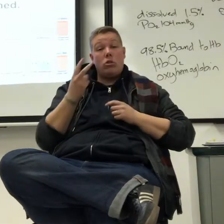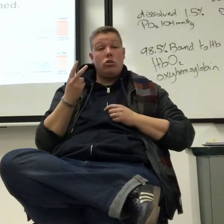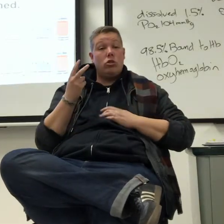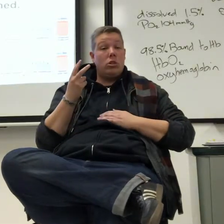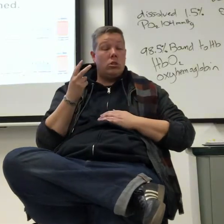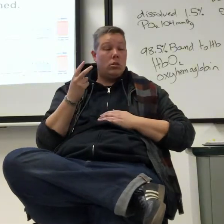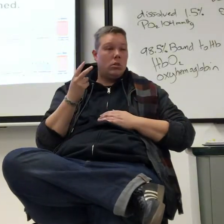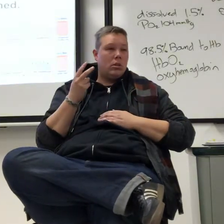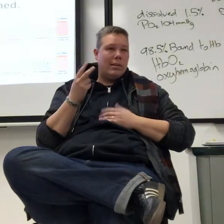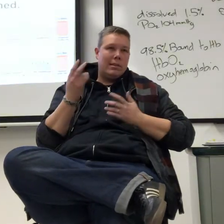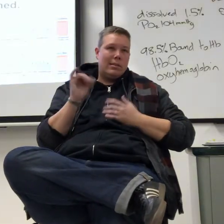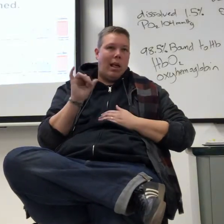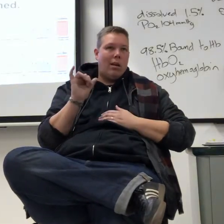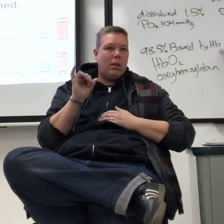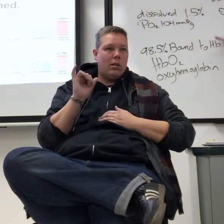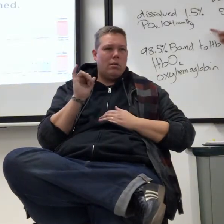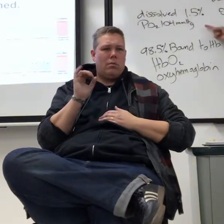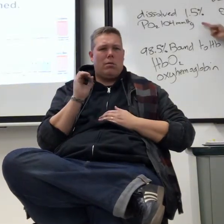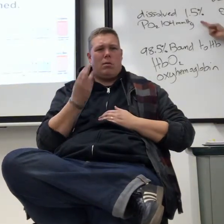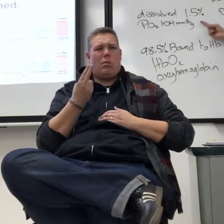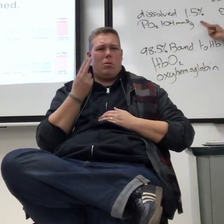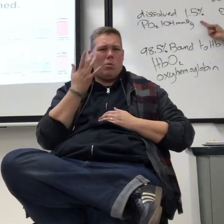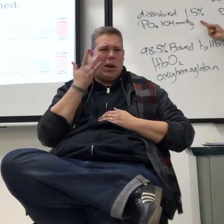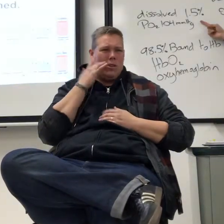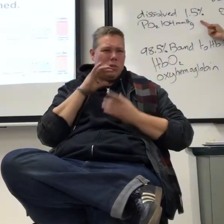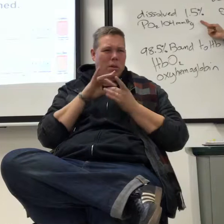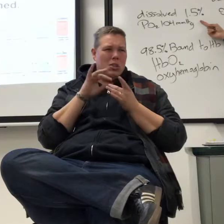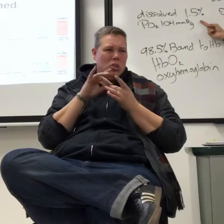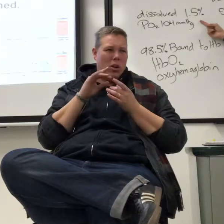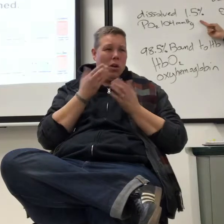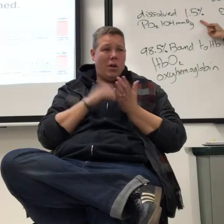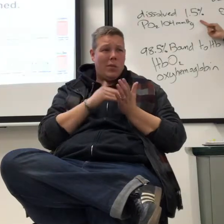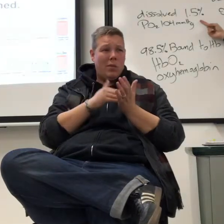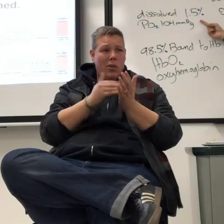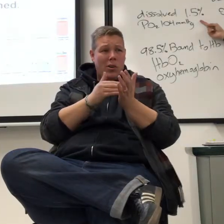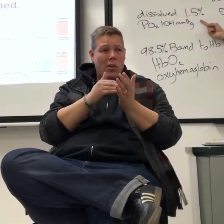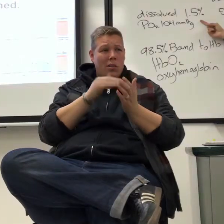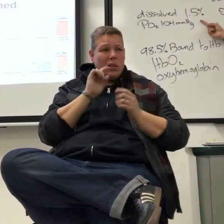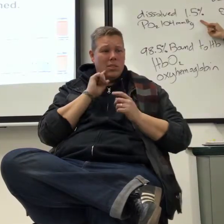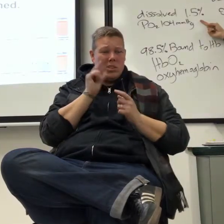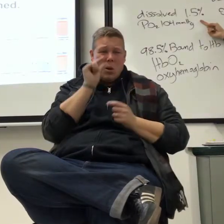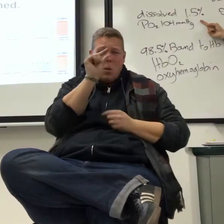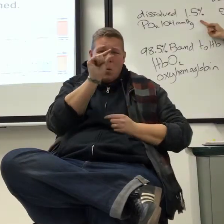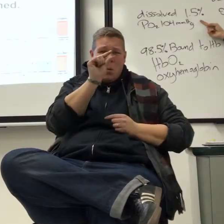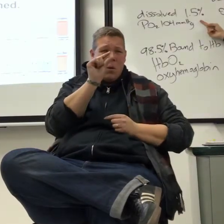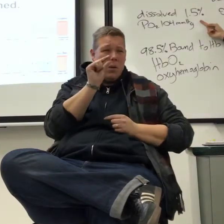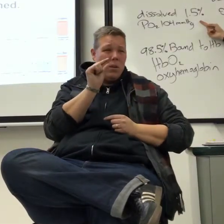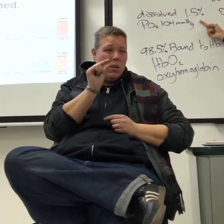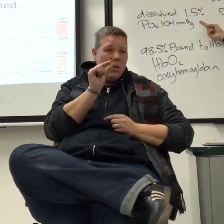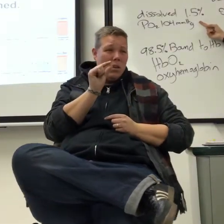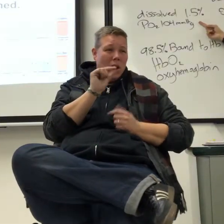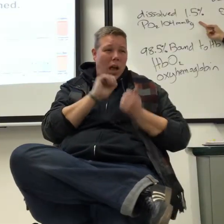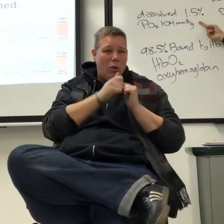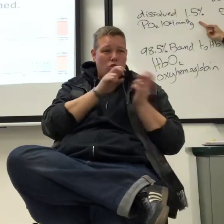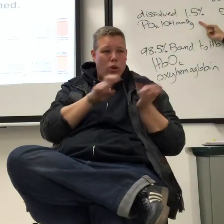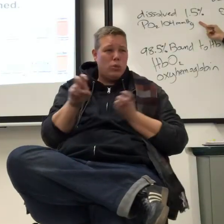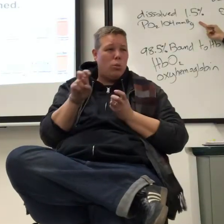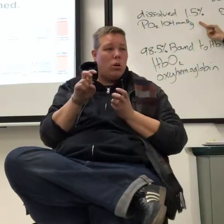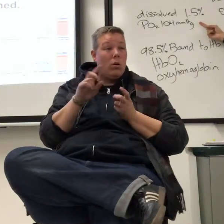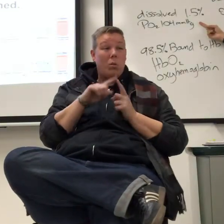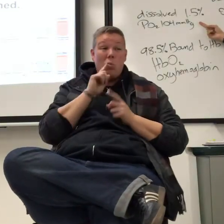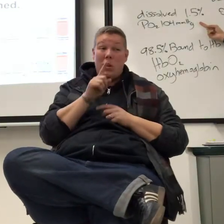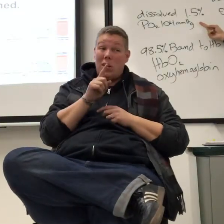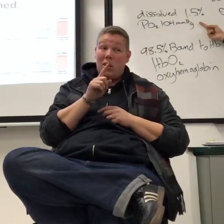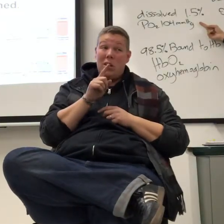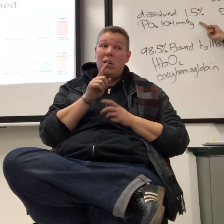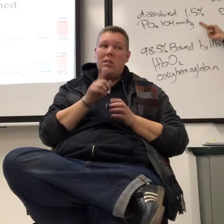like, oh, why do you keep mentioning this? It's such a small proportion of how it's transported. Actually, it turns